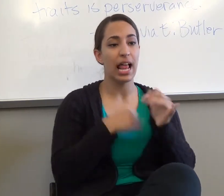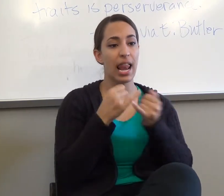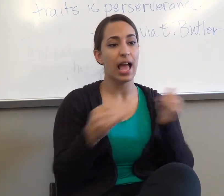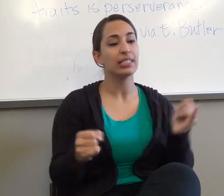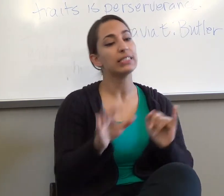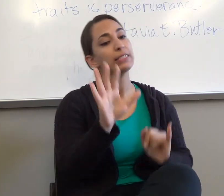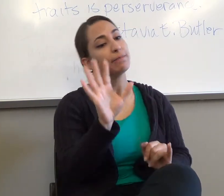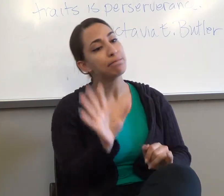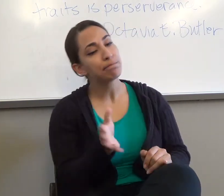this.